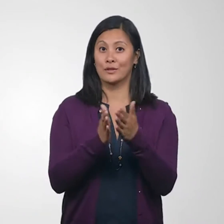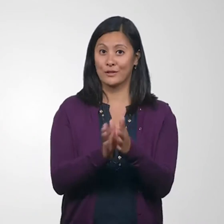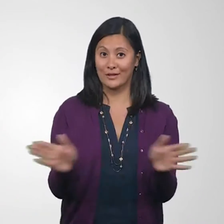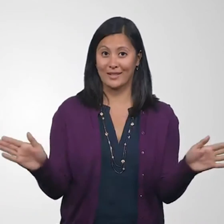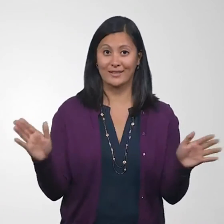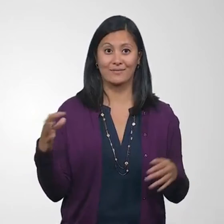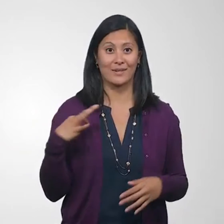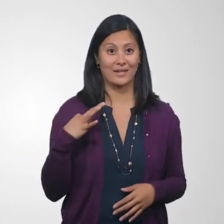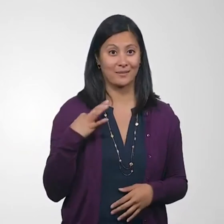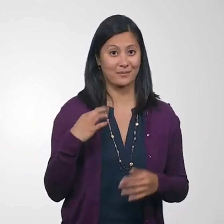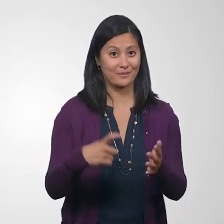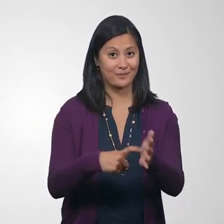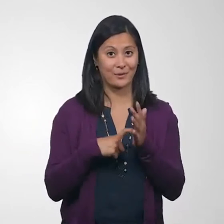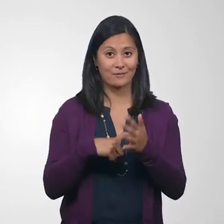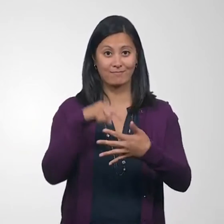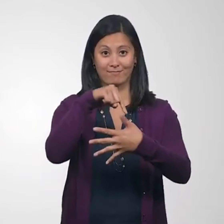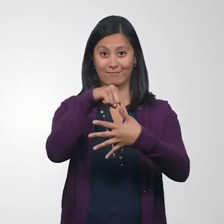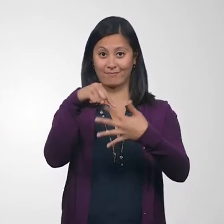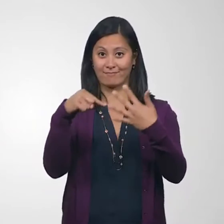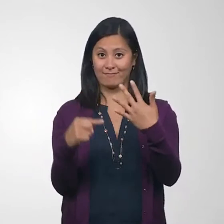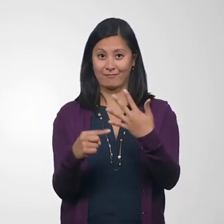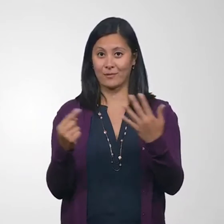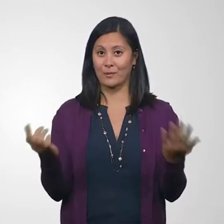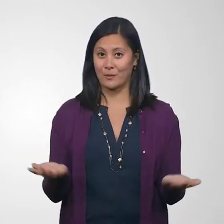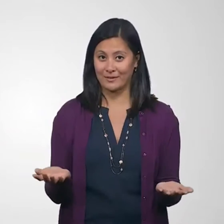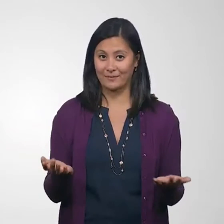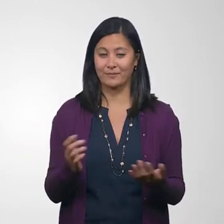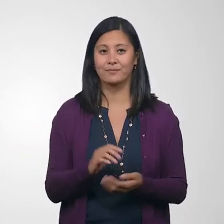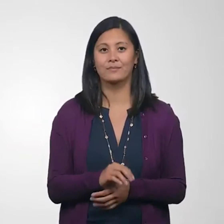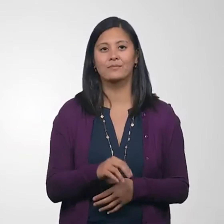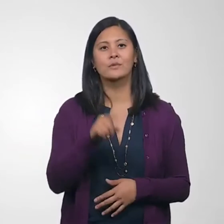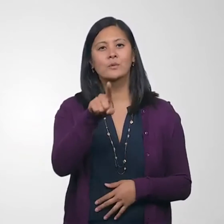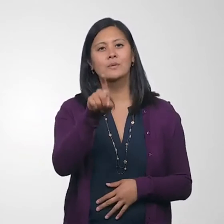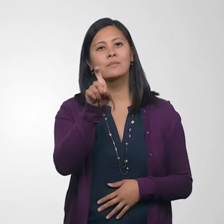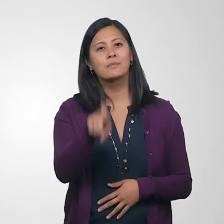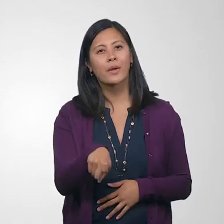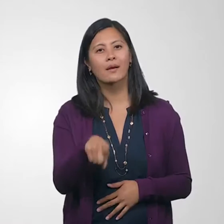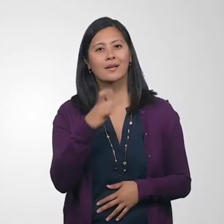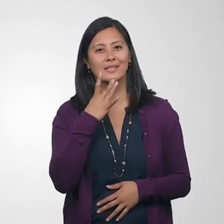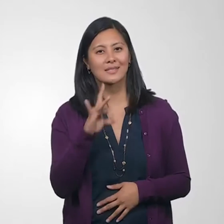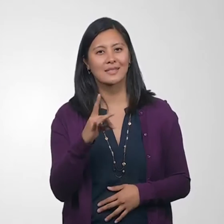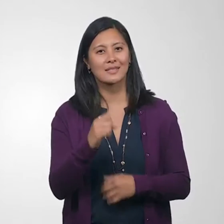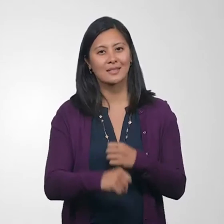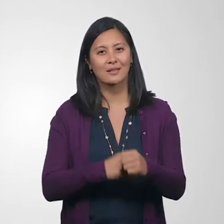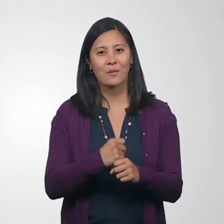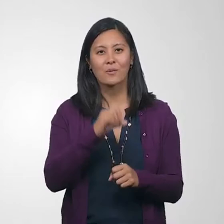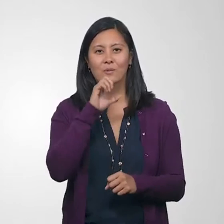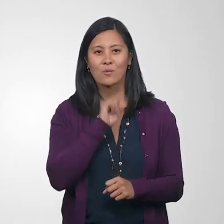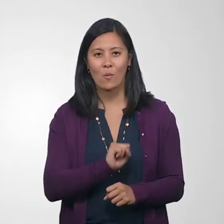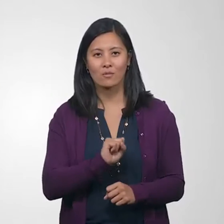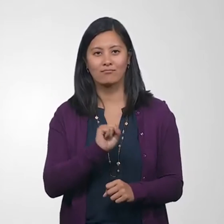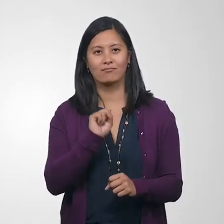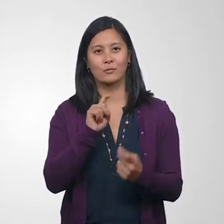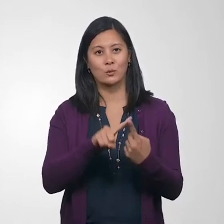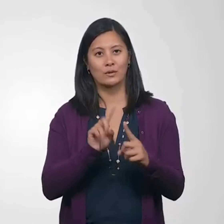The general eligibility requirements are as follows. You must be 18 years old at the time of filing.